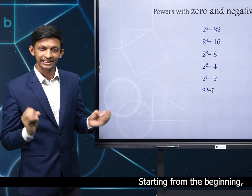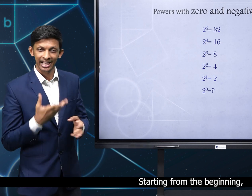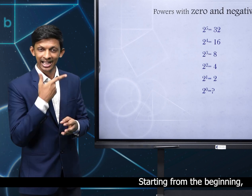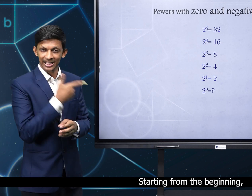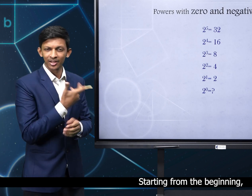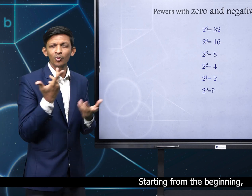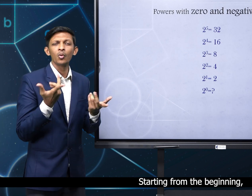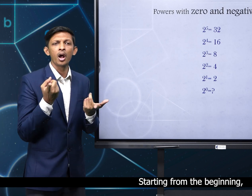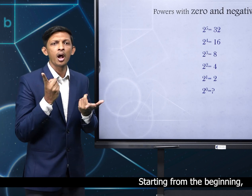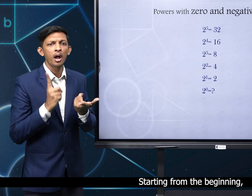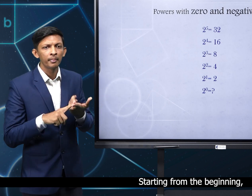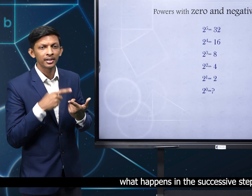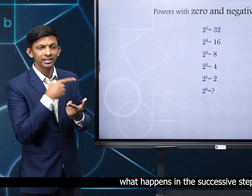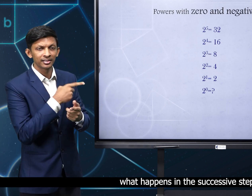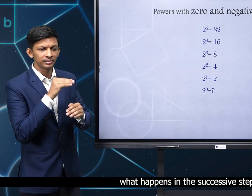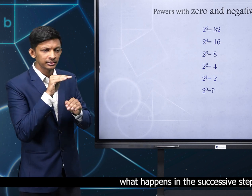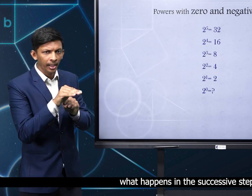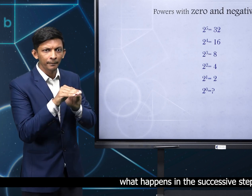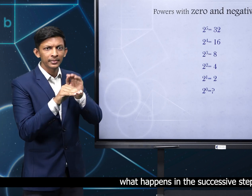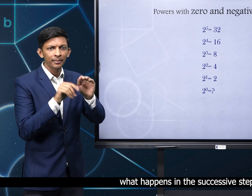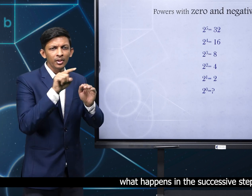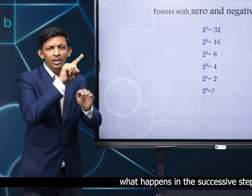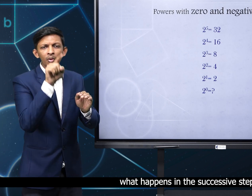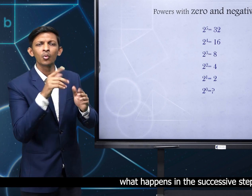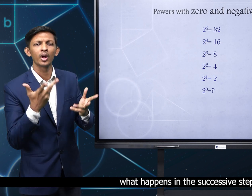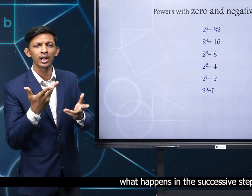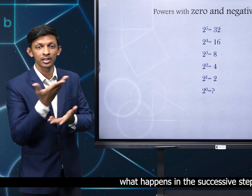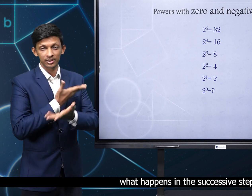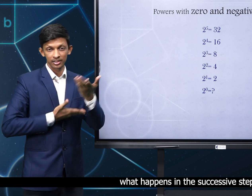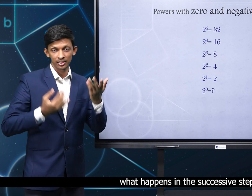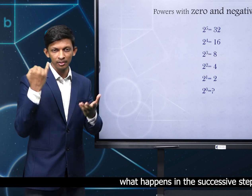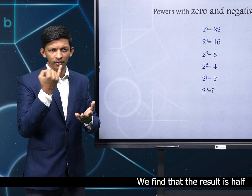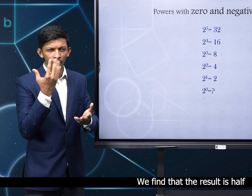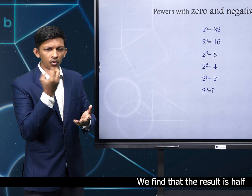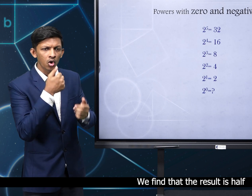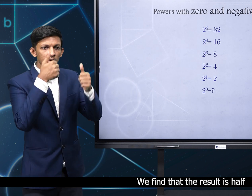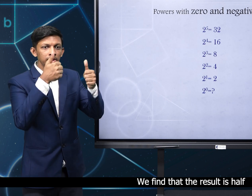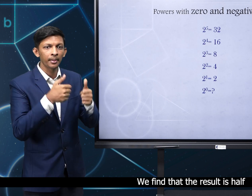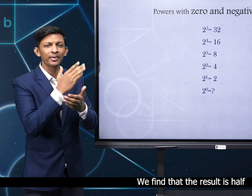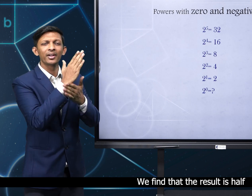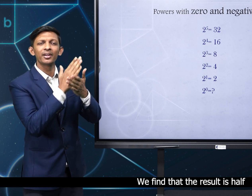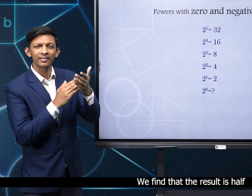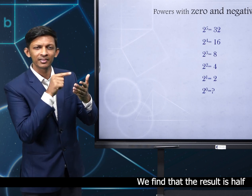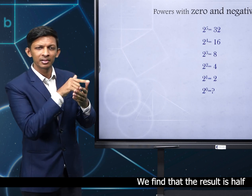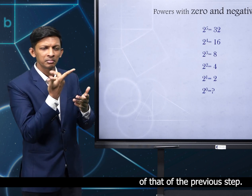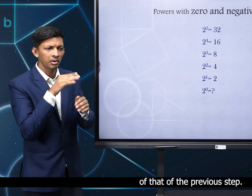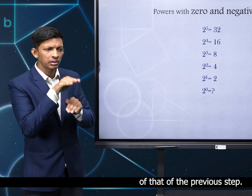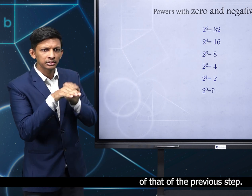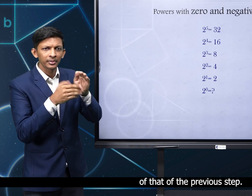Starting from the beginning, what happens in the successive steps? We find that the result is half of that of the